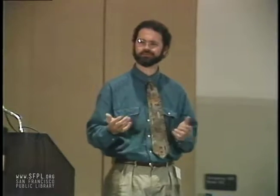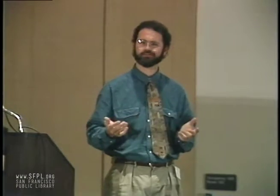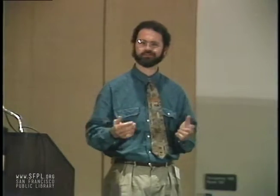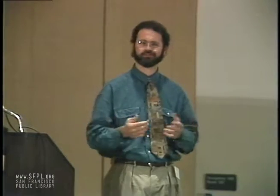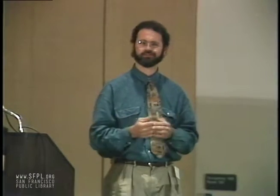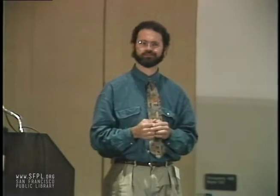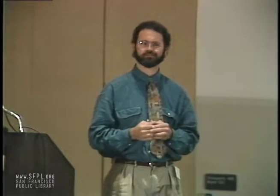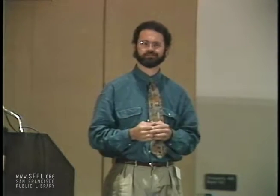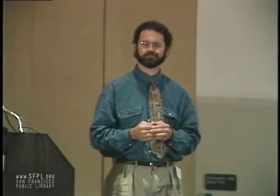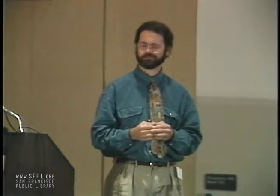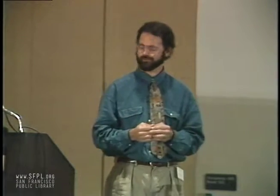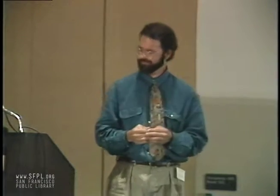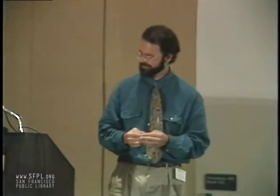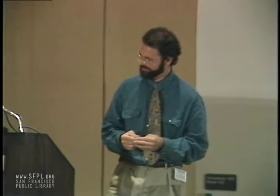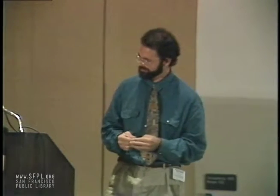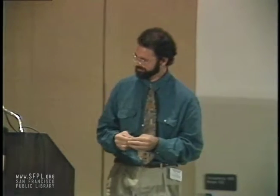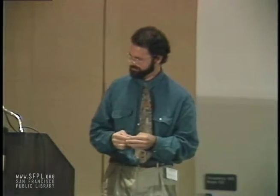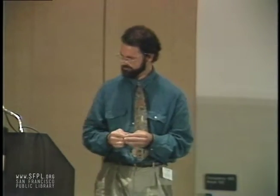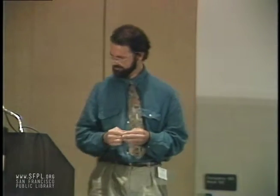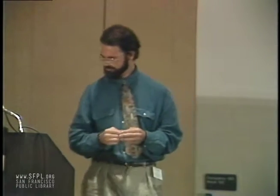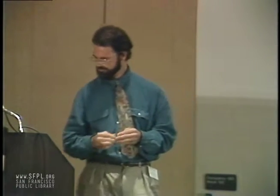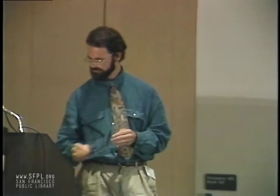We're already complete. We don't need to be more than we are.